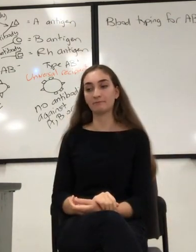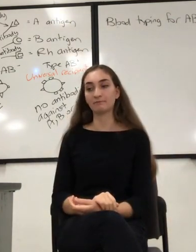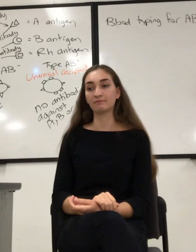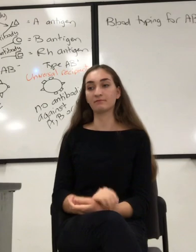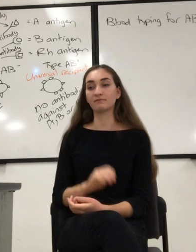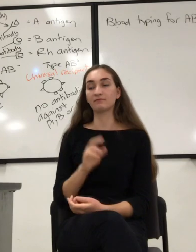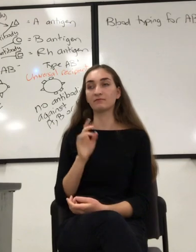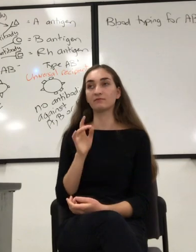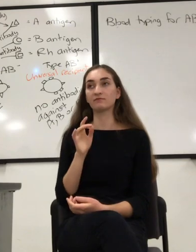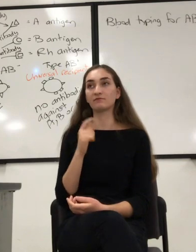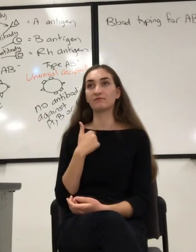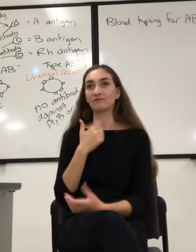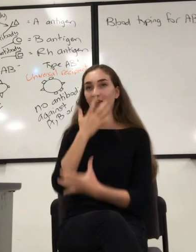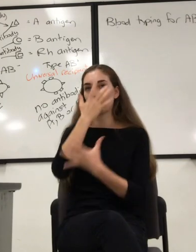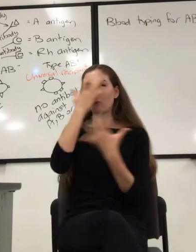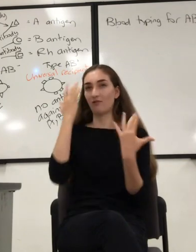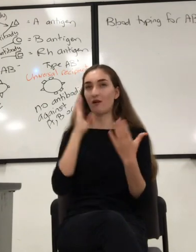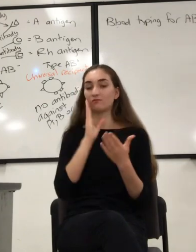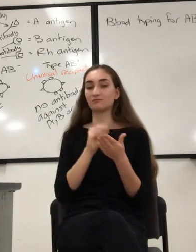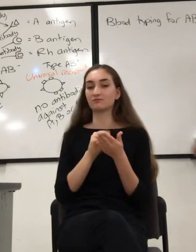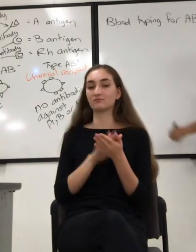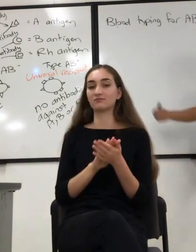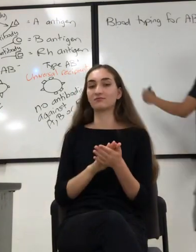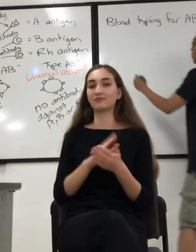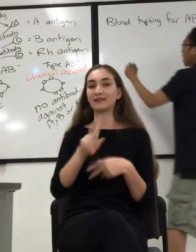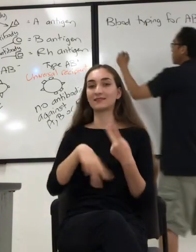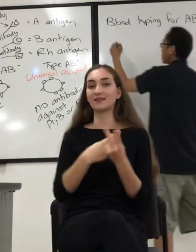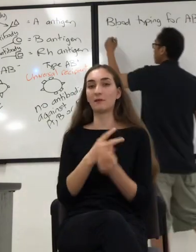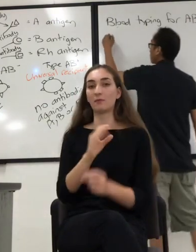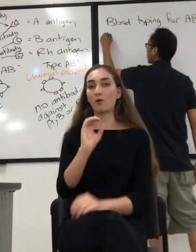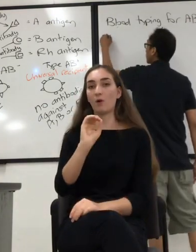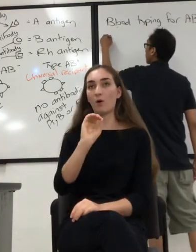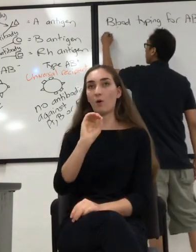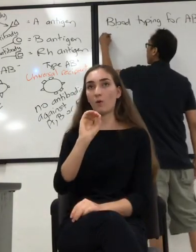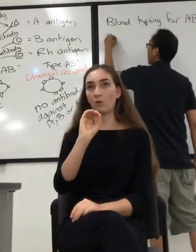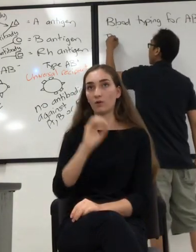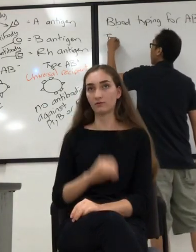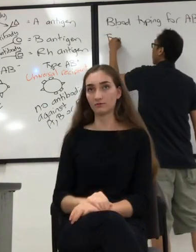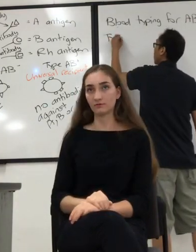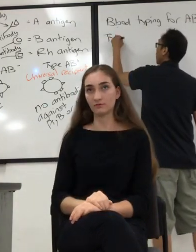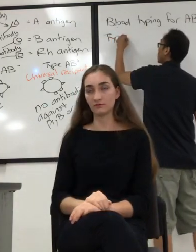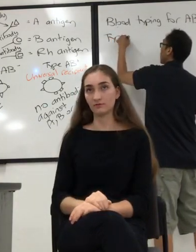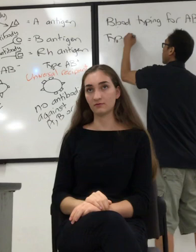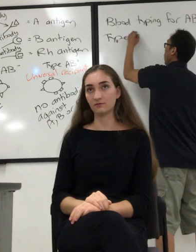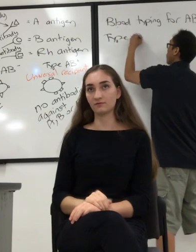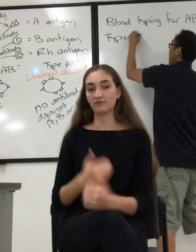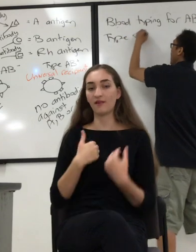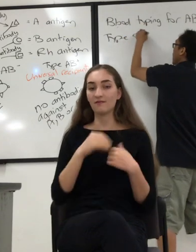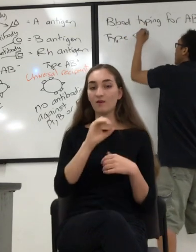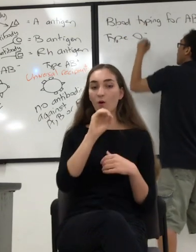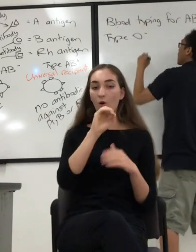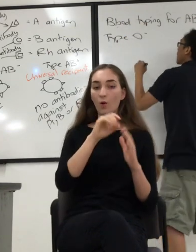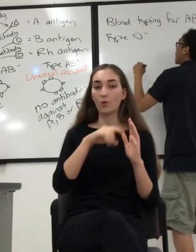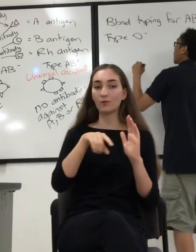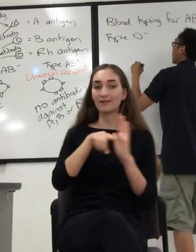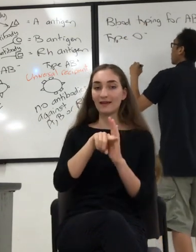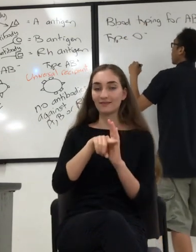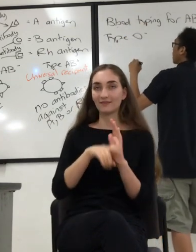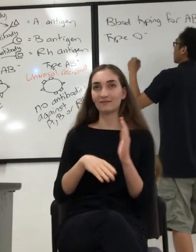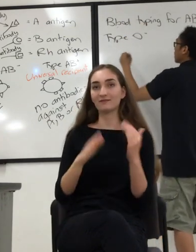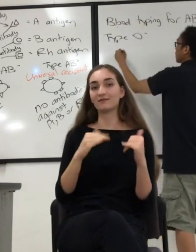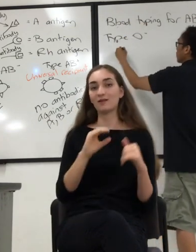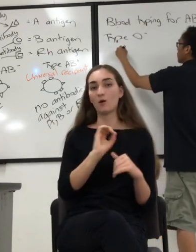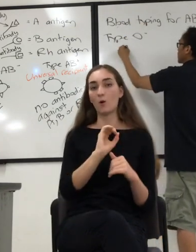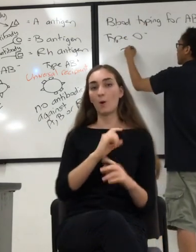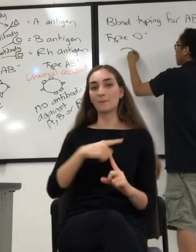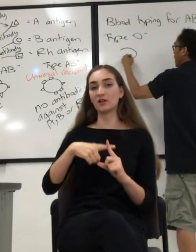All right. Oh, I forgot. Let's do O. Type O. There's no negative or positive. Type O neg.